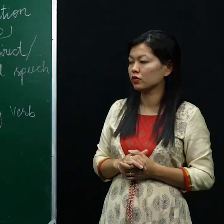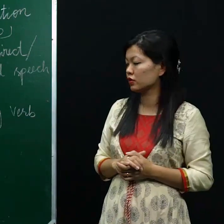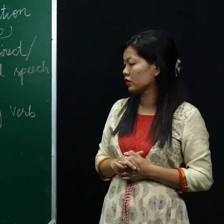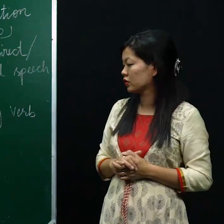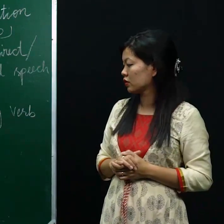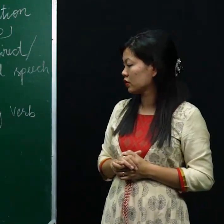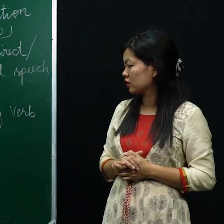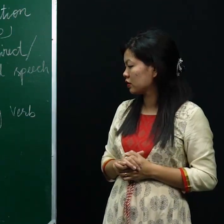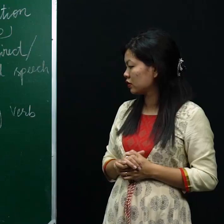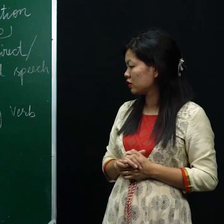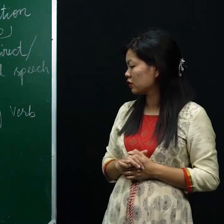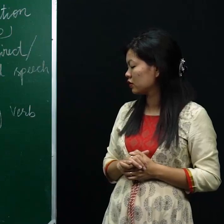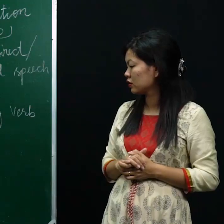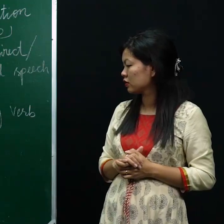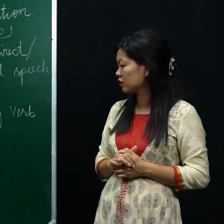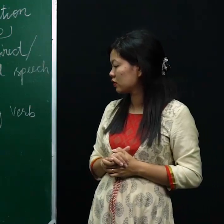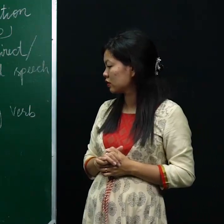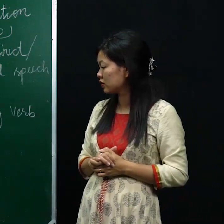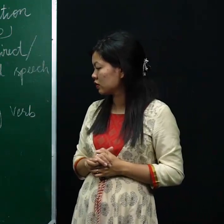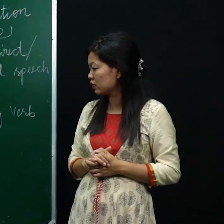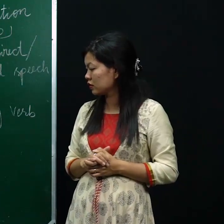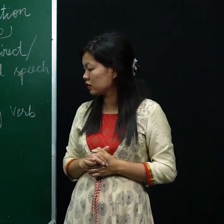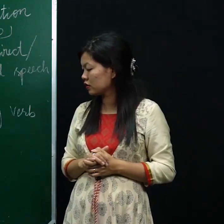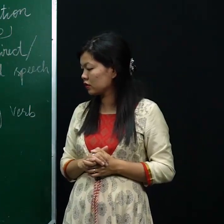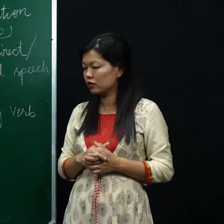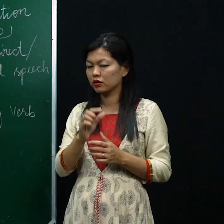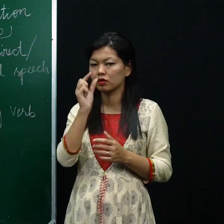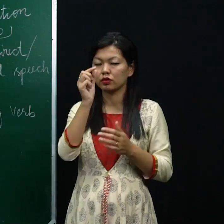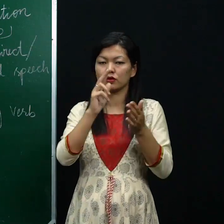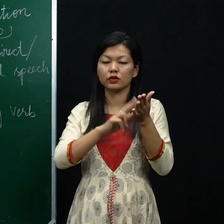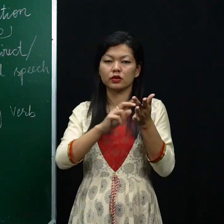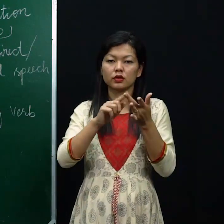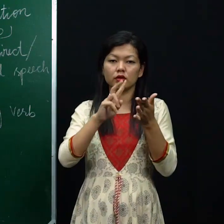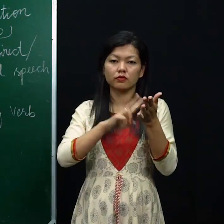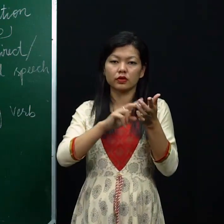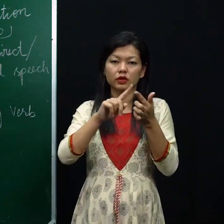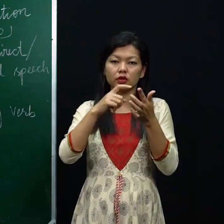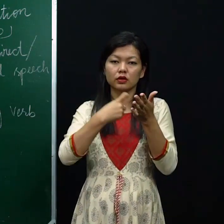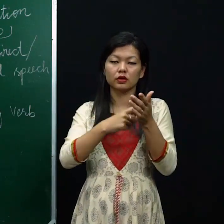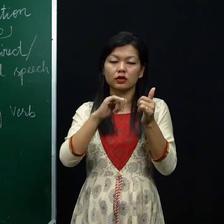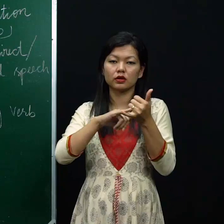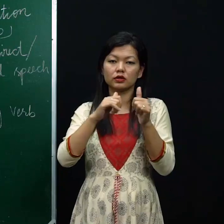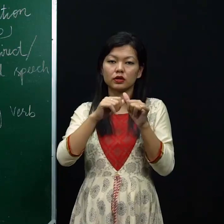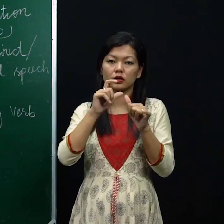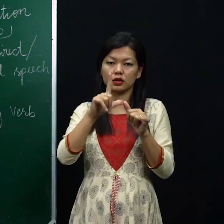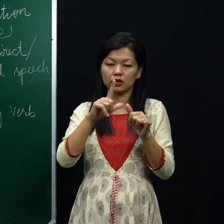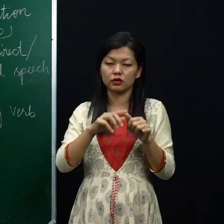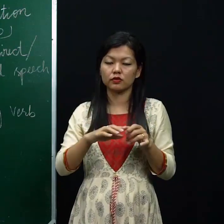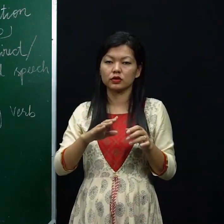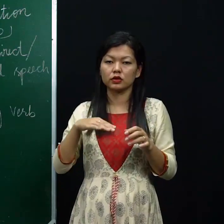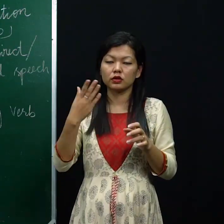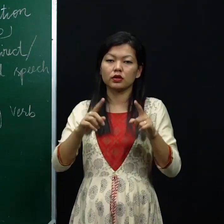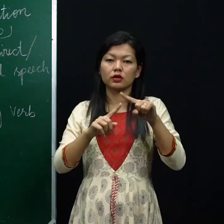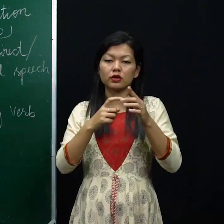Why? Because unless it is a universal truth, that is the rule for narration or